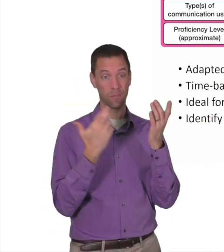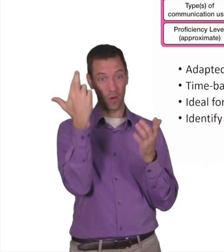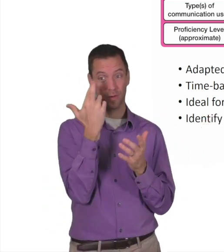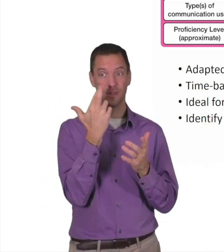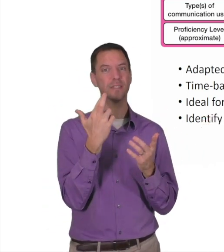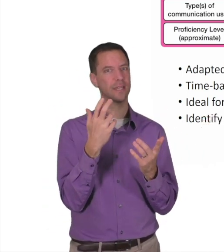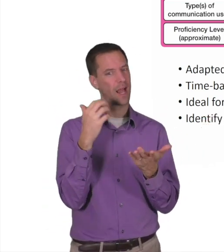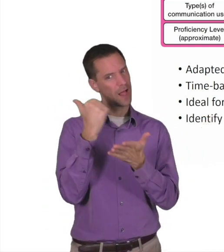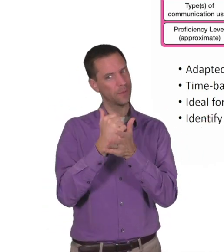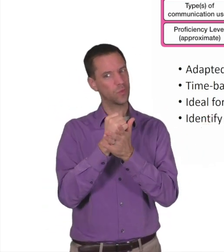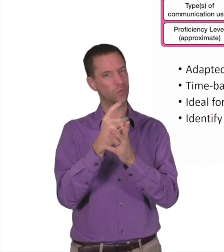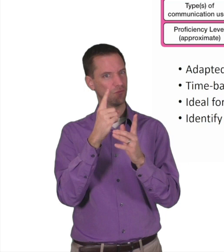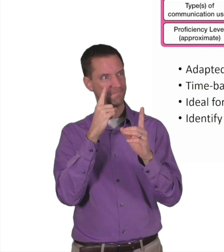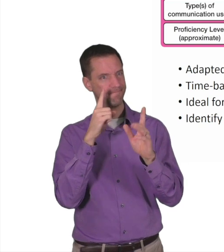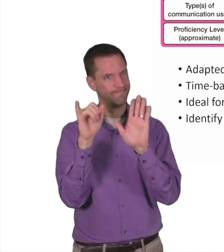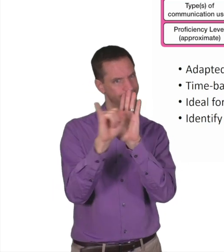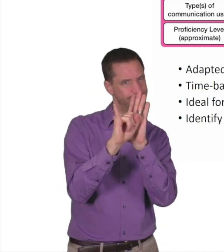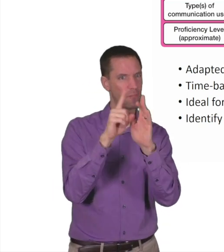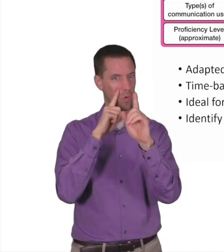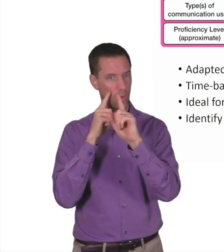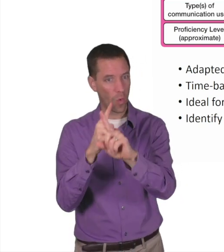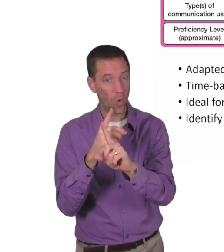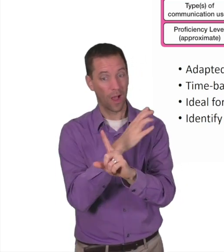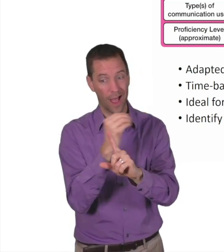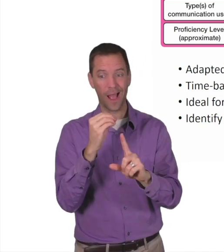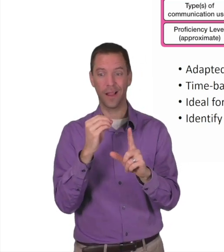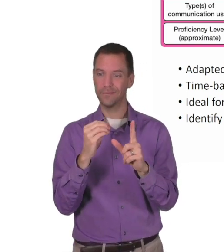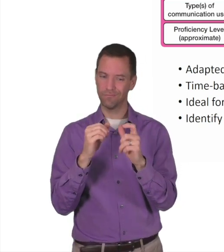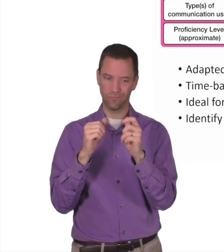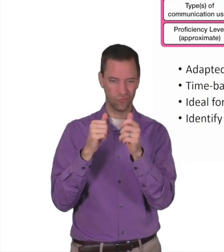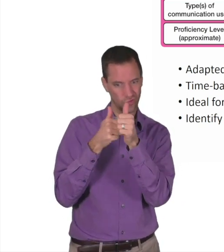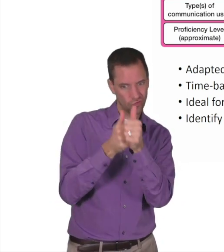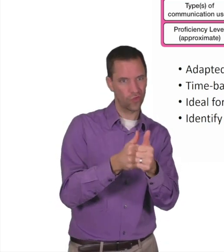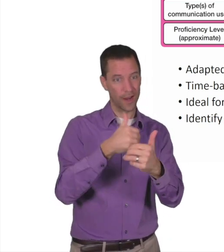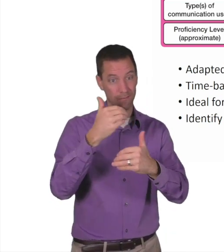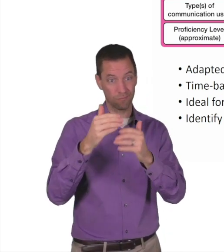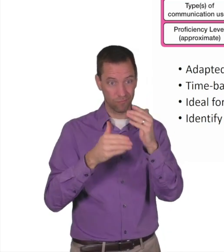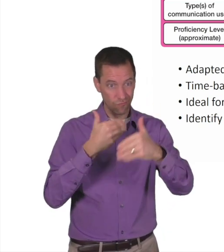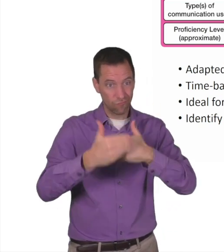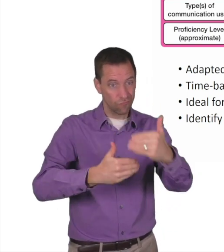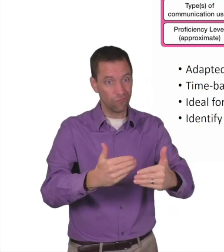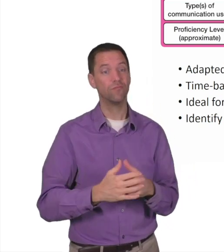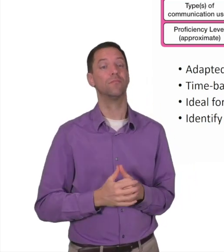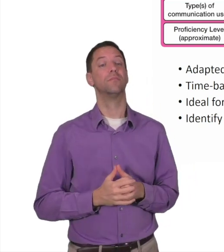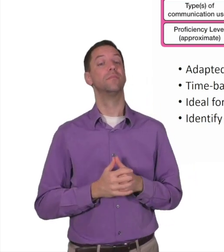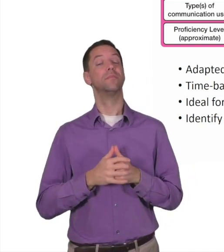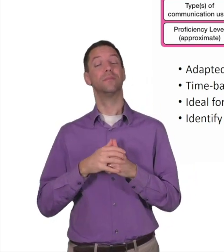Part of the reason for that is that this can help us identify goals and track progress.